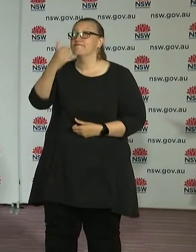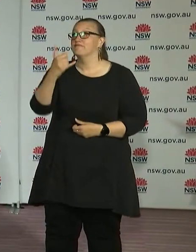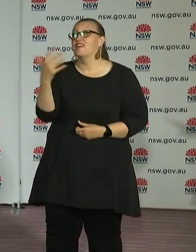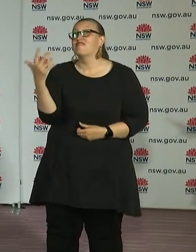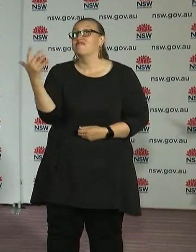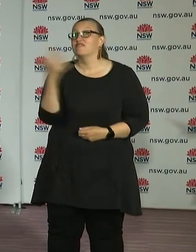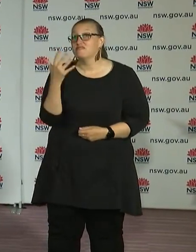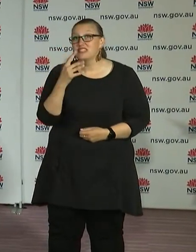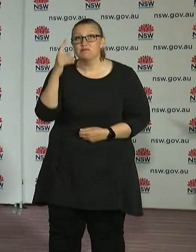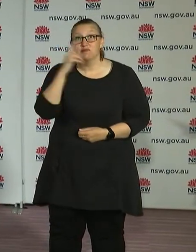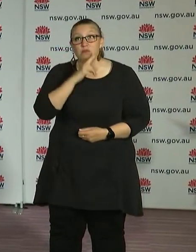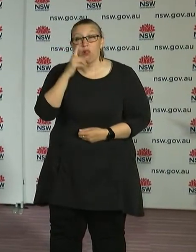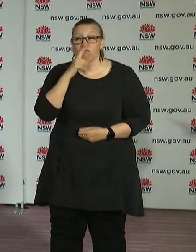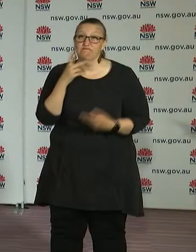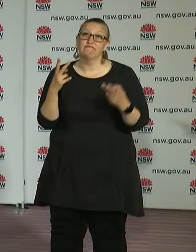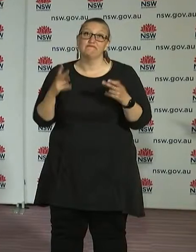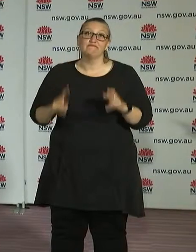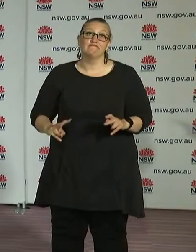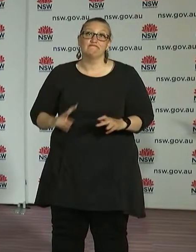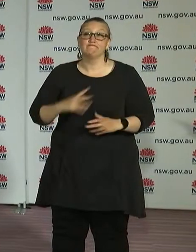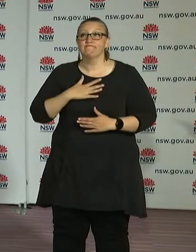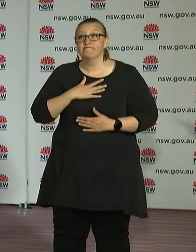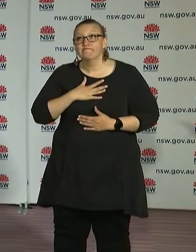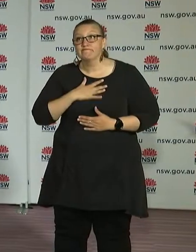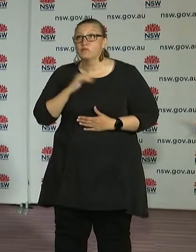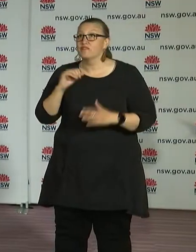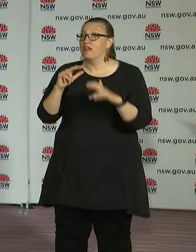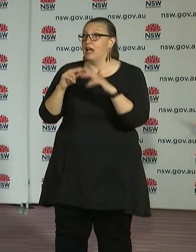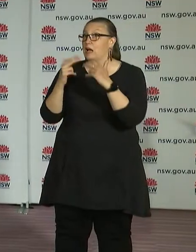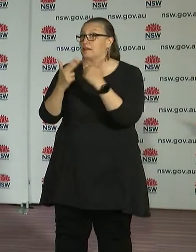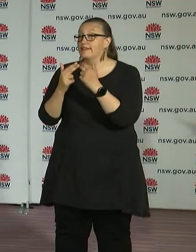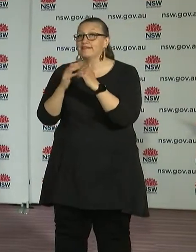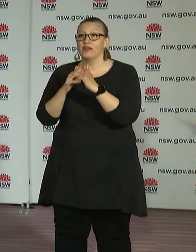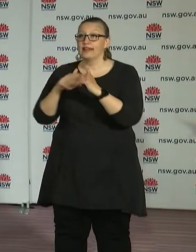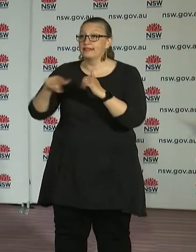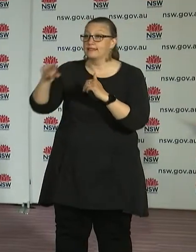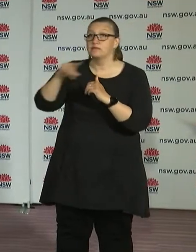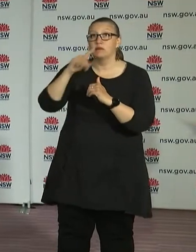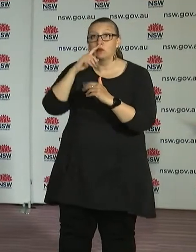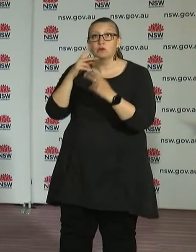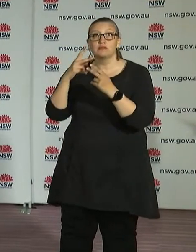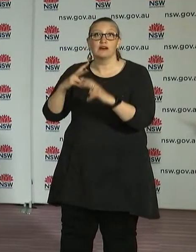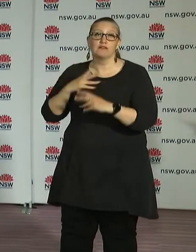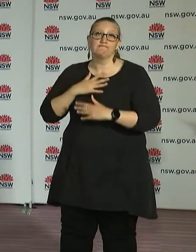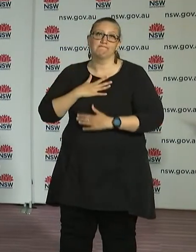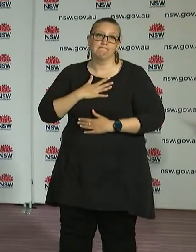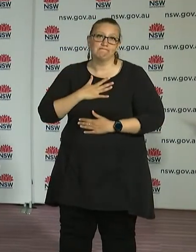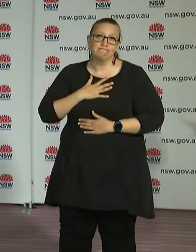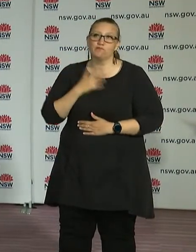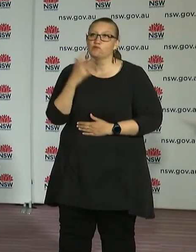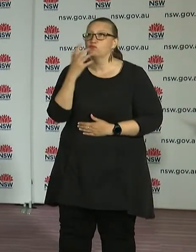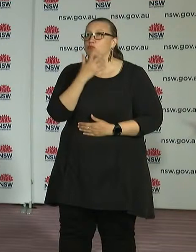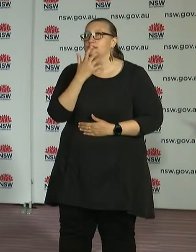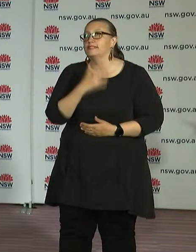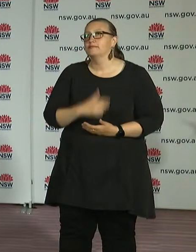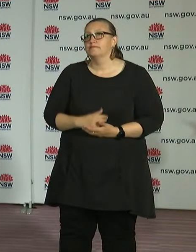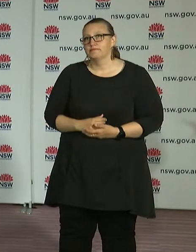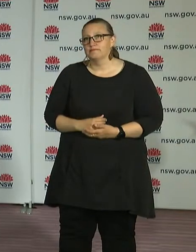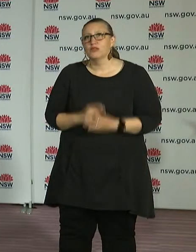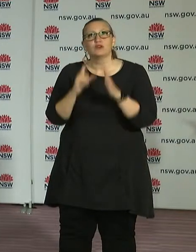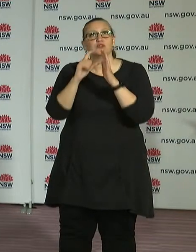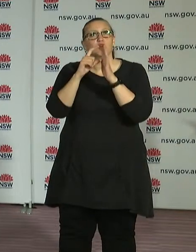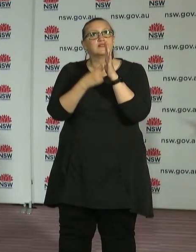our deepest condolences to the families and loved ones of all those who've passed away with COVID, and Dr Chant will go into further detail about